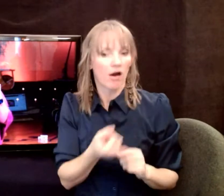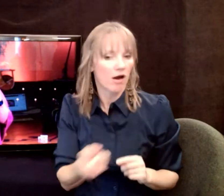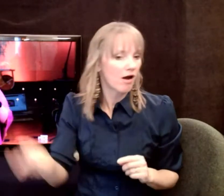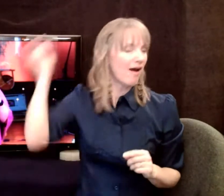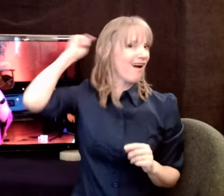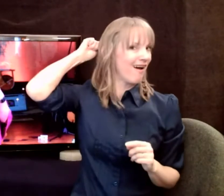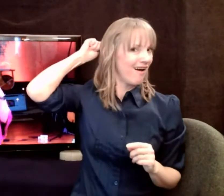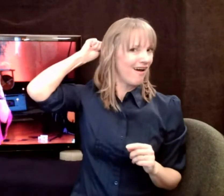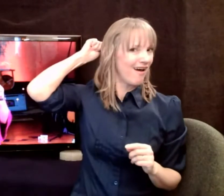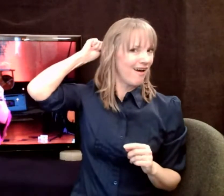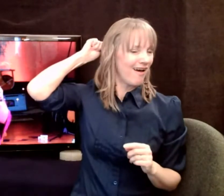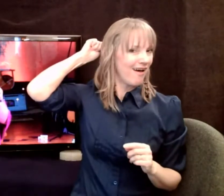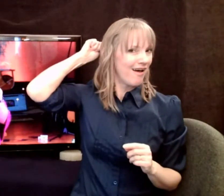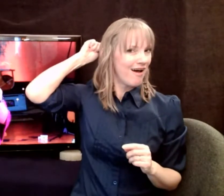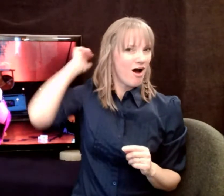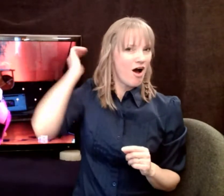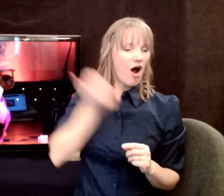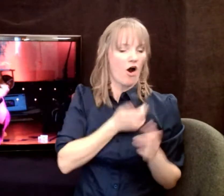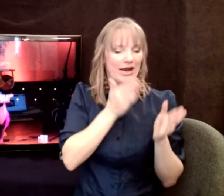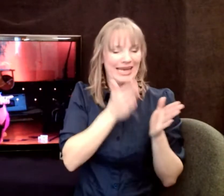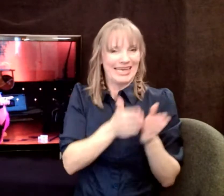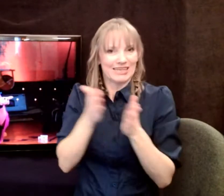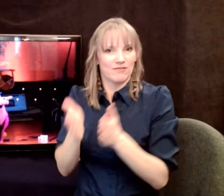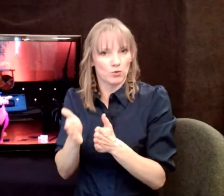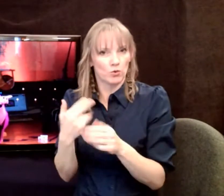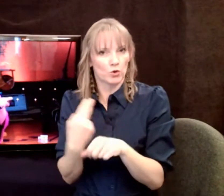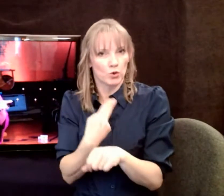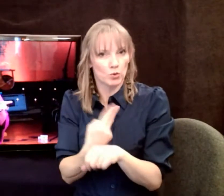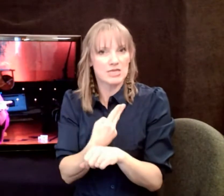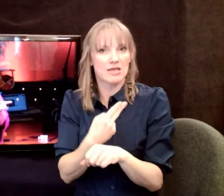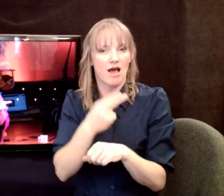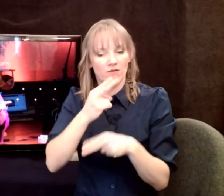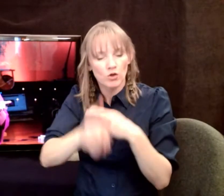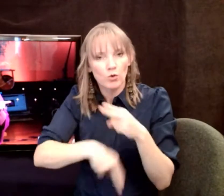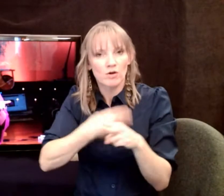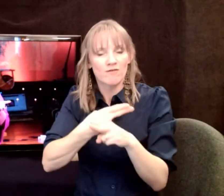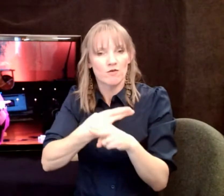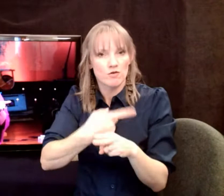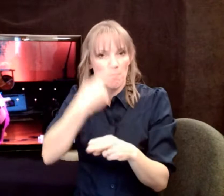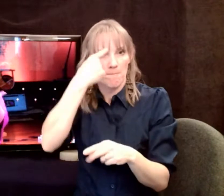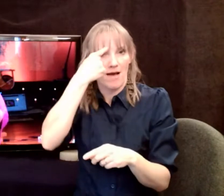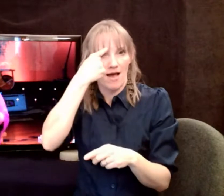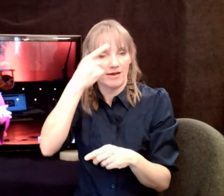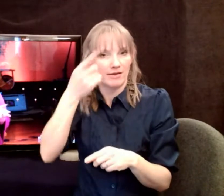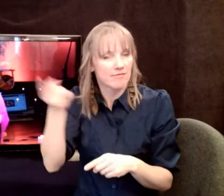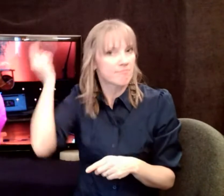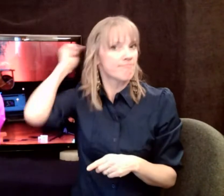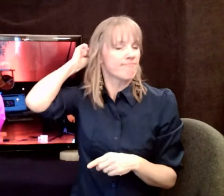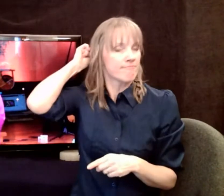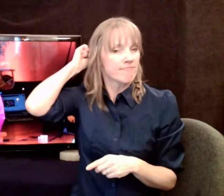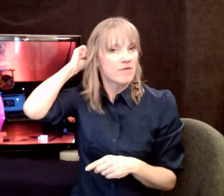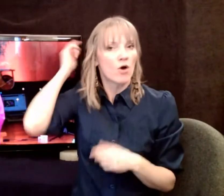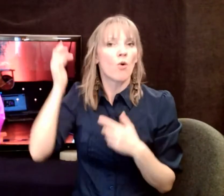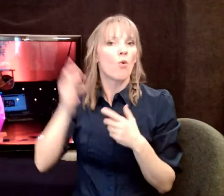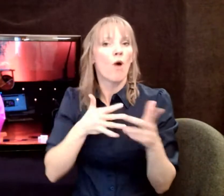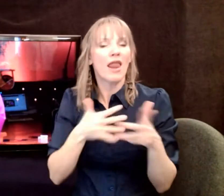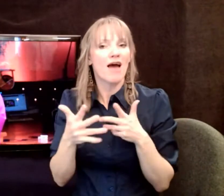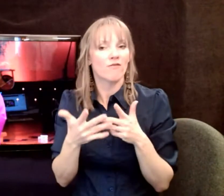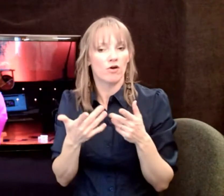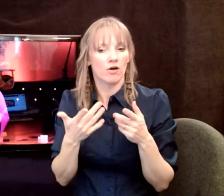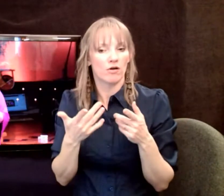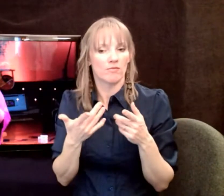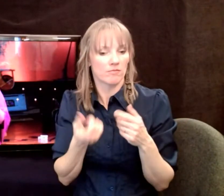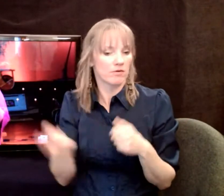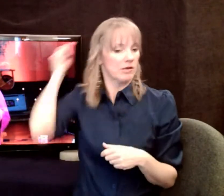thought, which is our individualized use of universal mind. Whatever goes into the subjective state of our